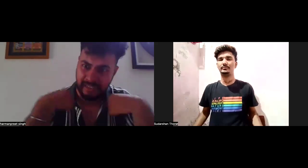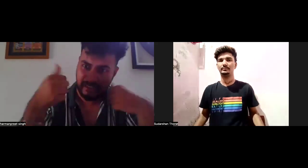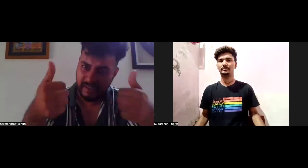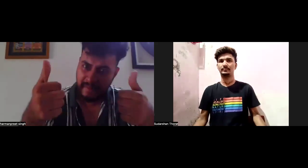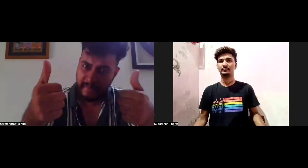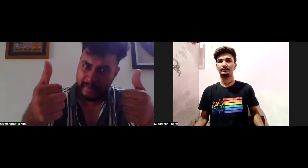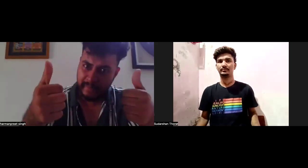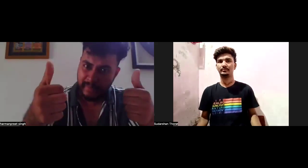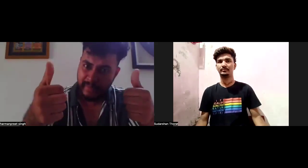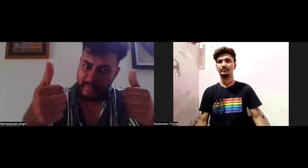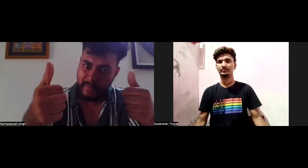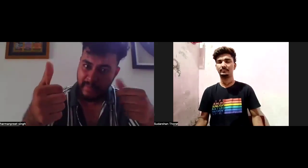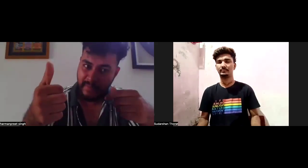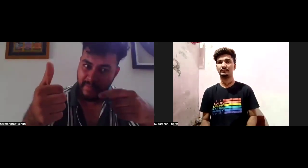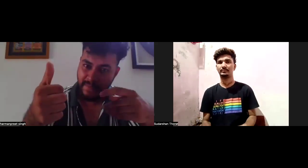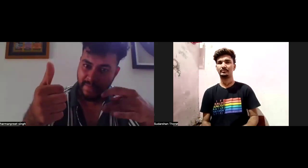The